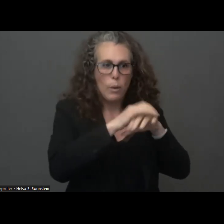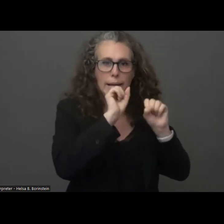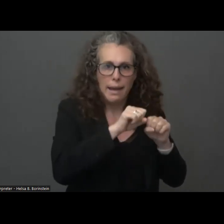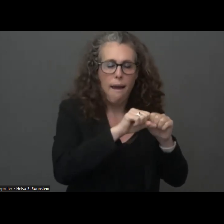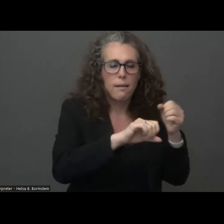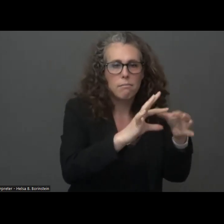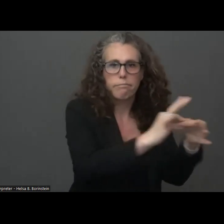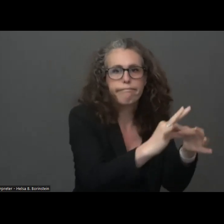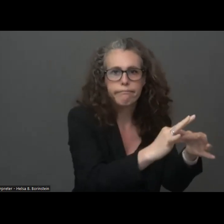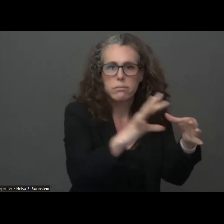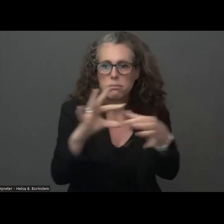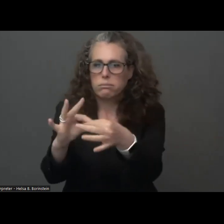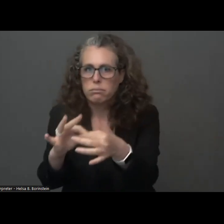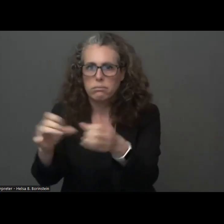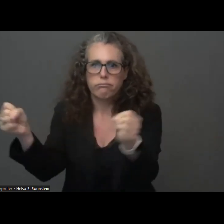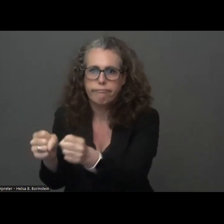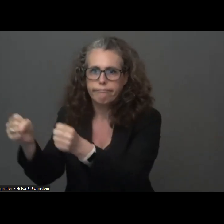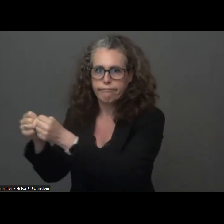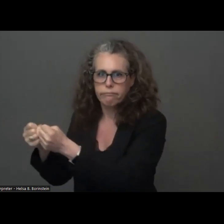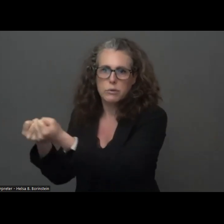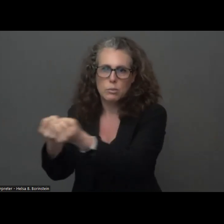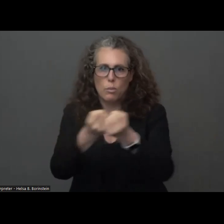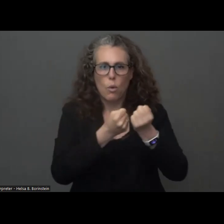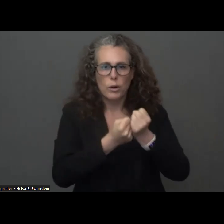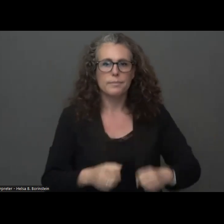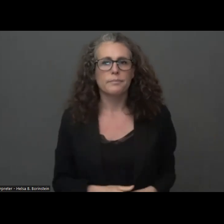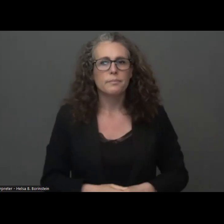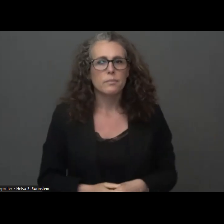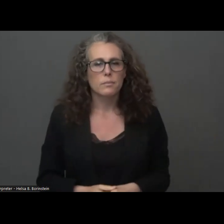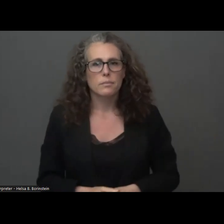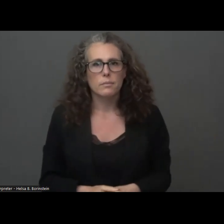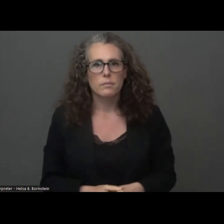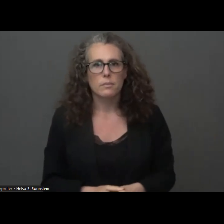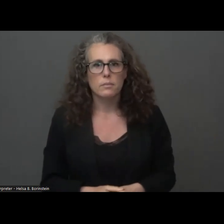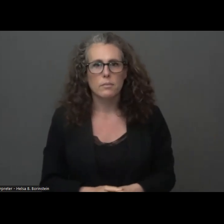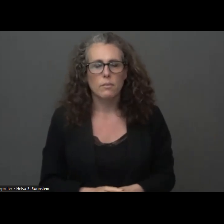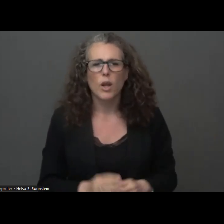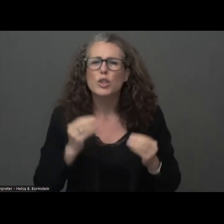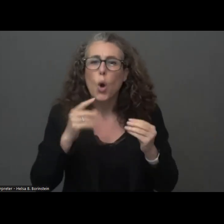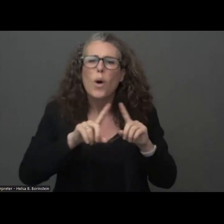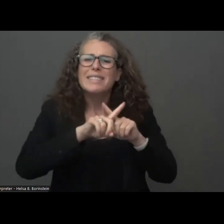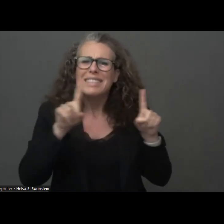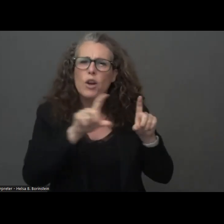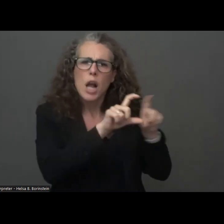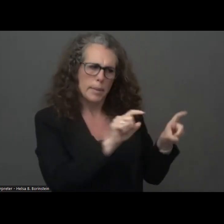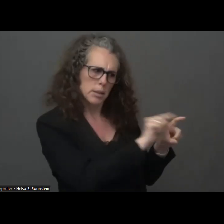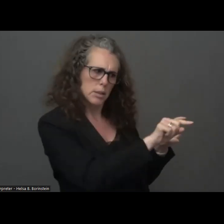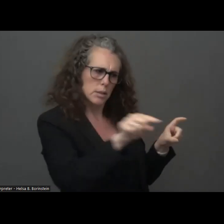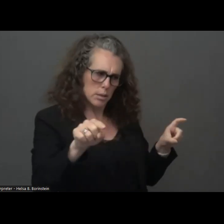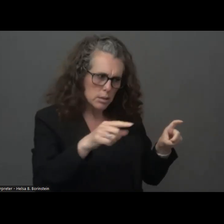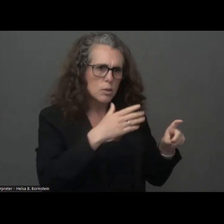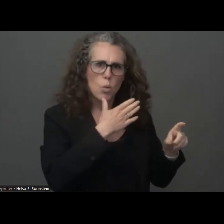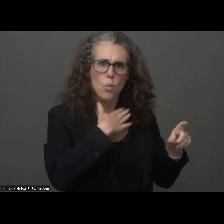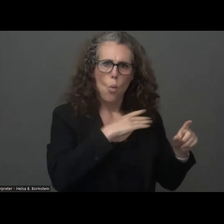at how we enable key suppliers to actually meet explicit key performance indicators when they have a direct impact on